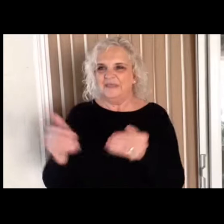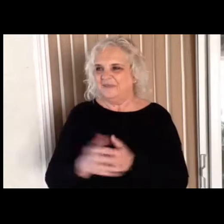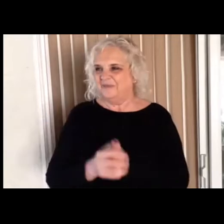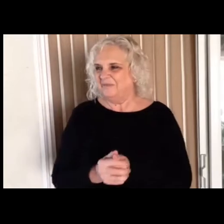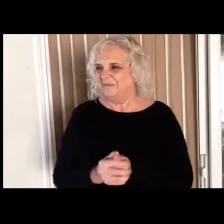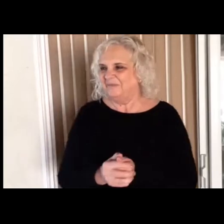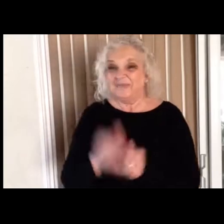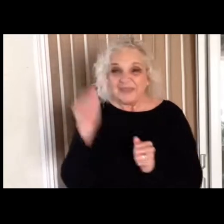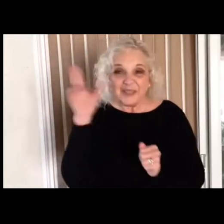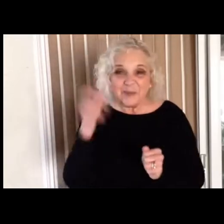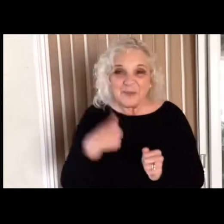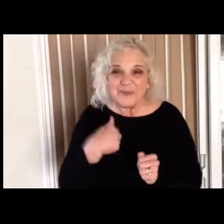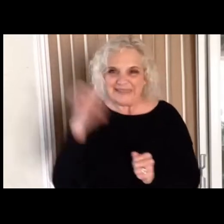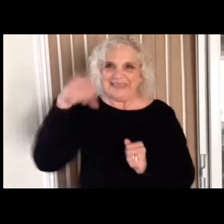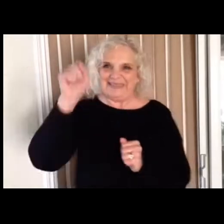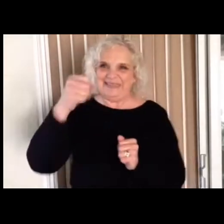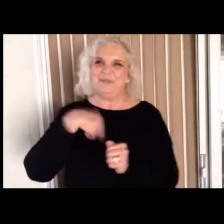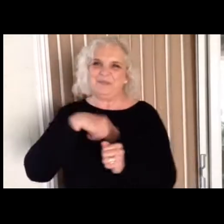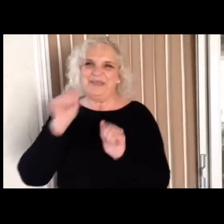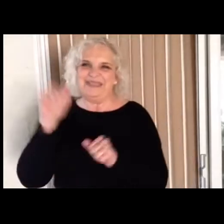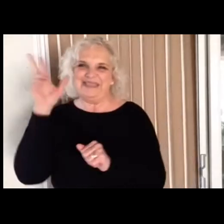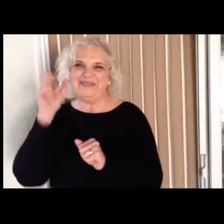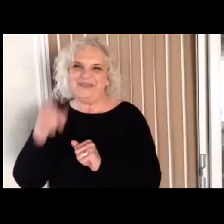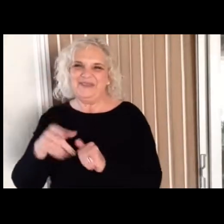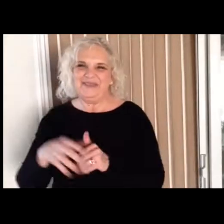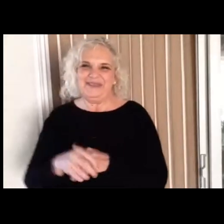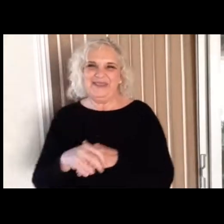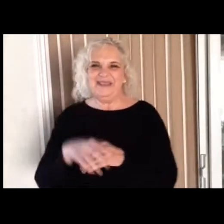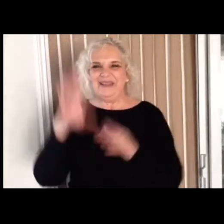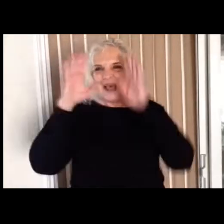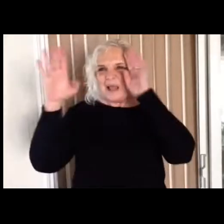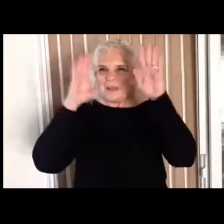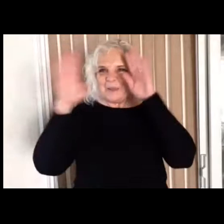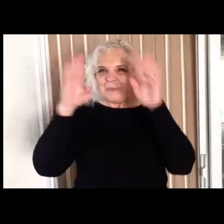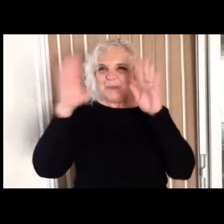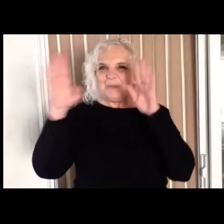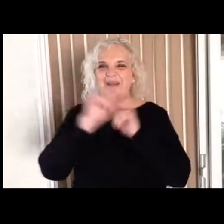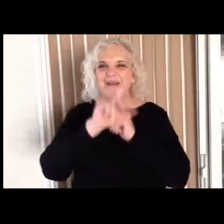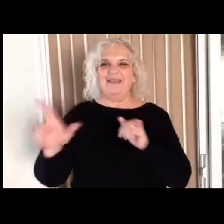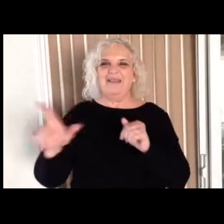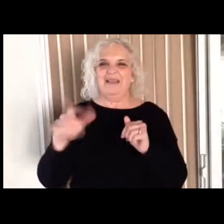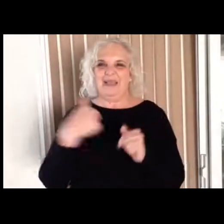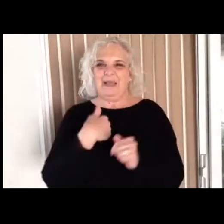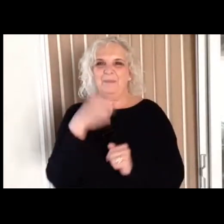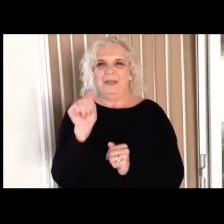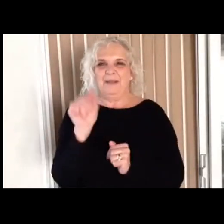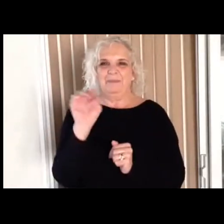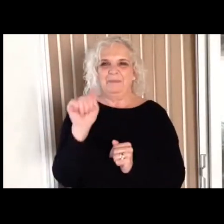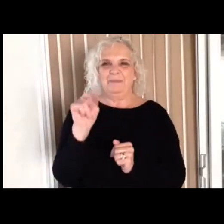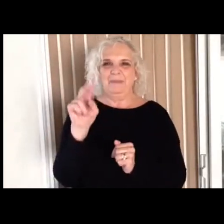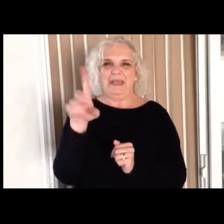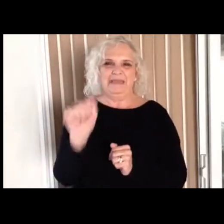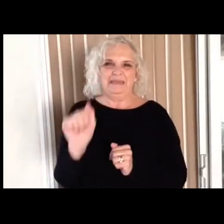Can you hear me? Yes, we can. Yep, you're up. Okay. Hello, everyone. I'm Amanda.